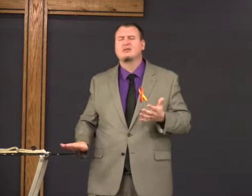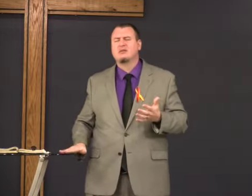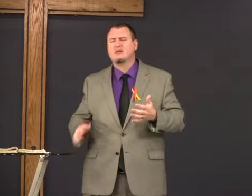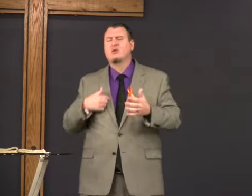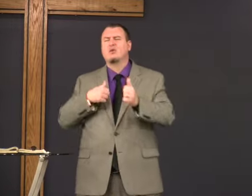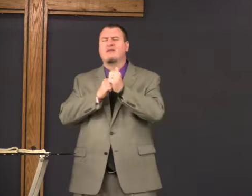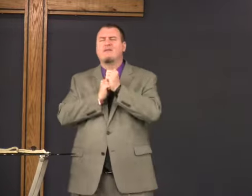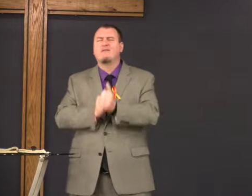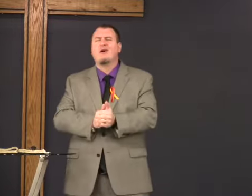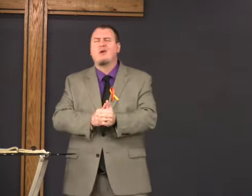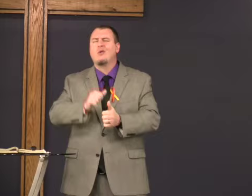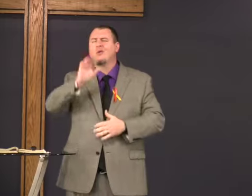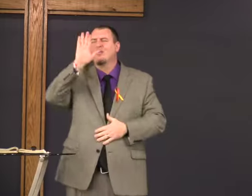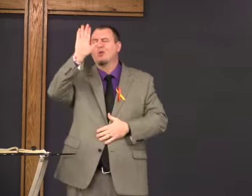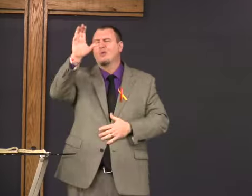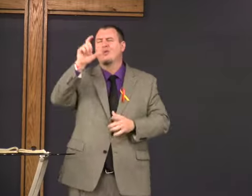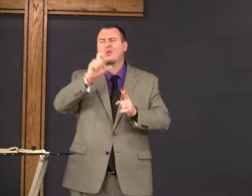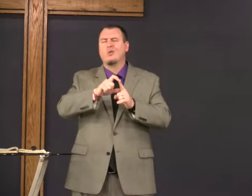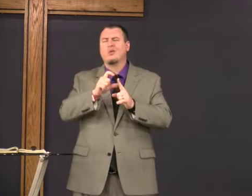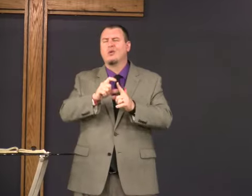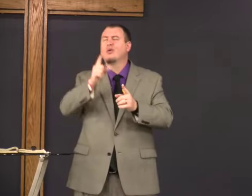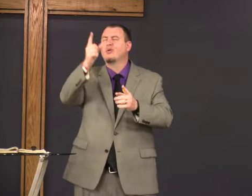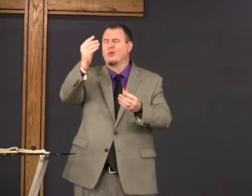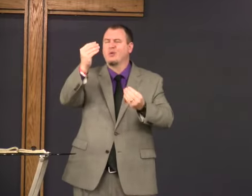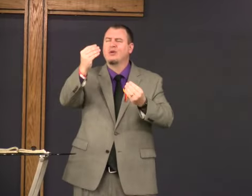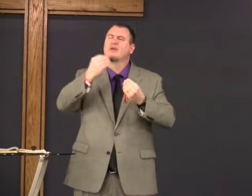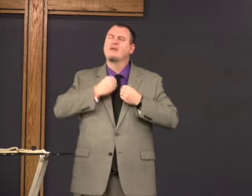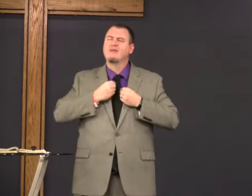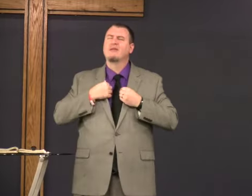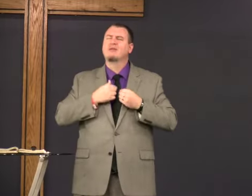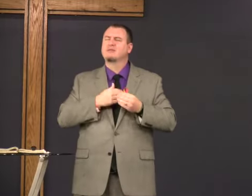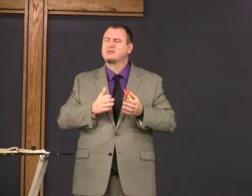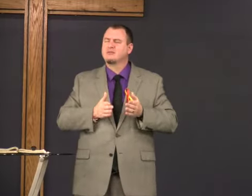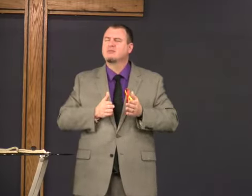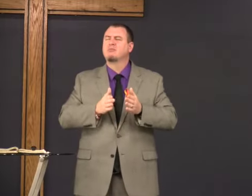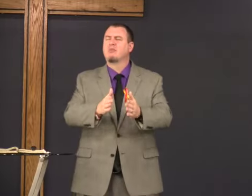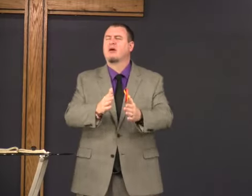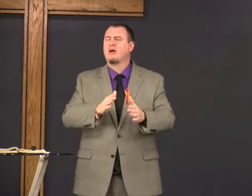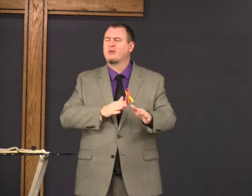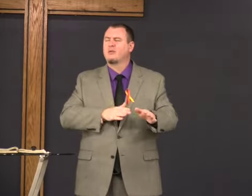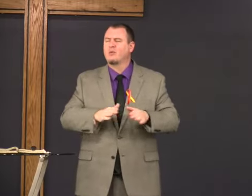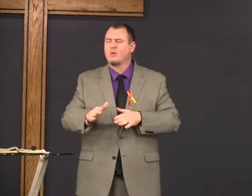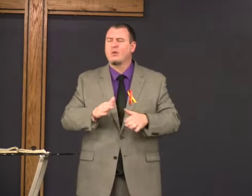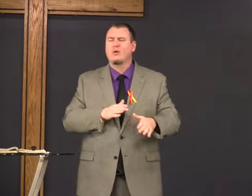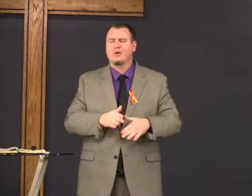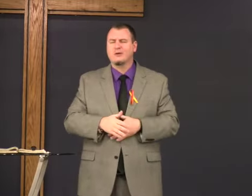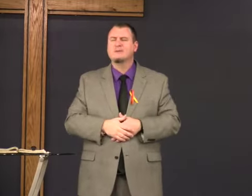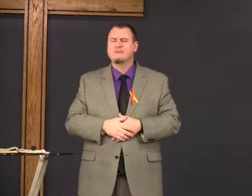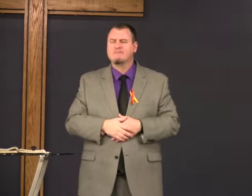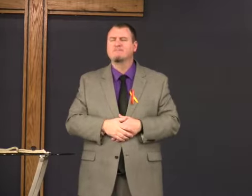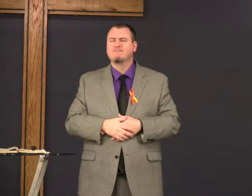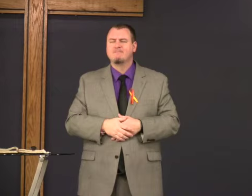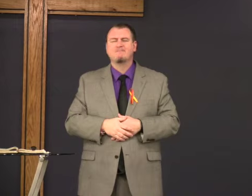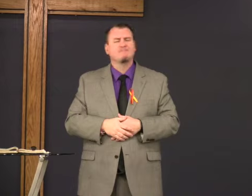life or what to do next. And God, we can follow your word, which gives us the path